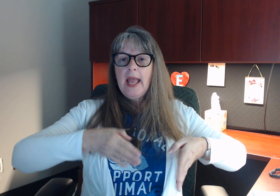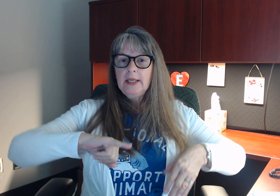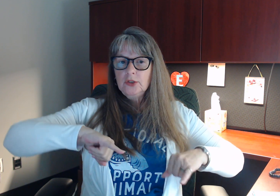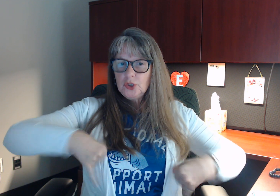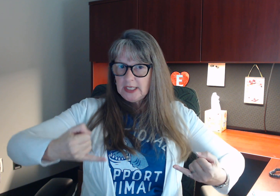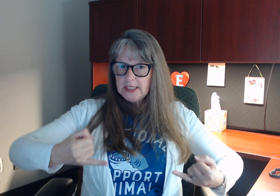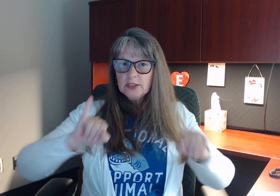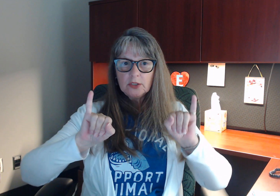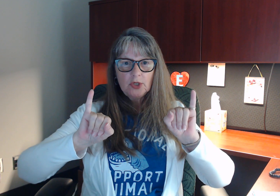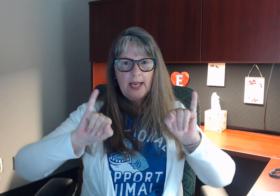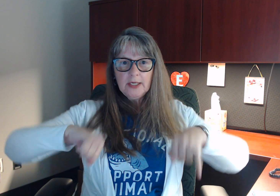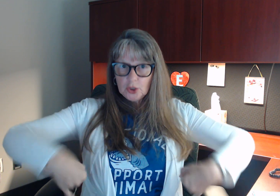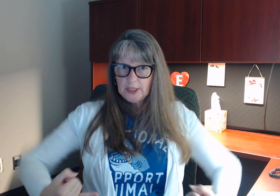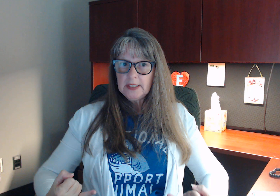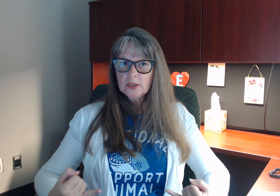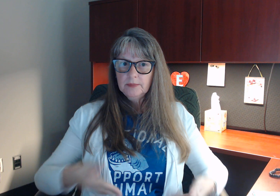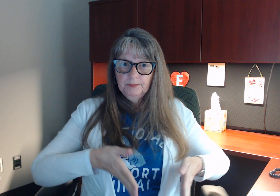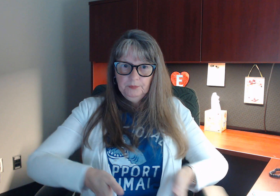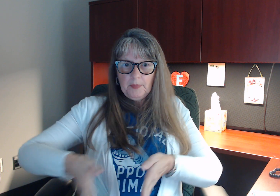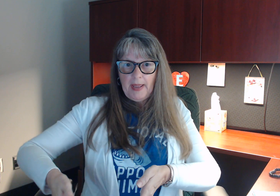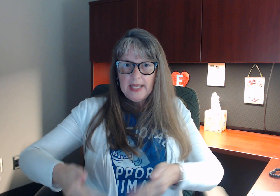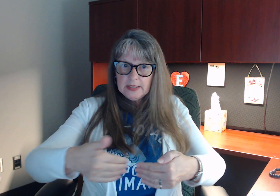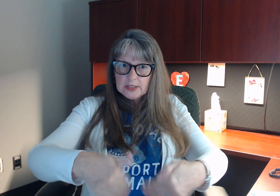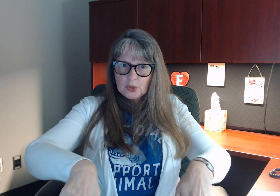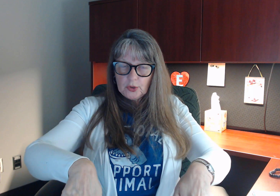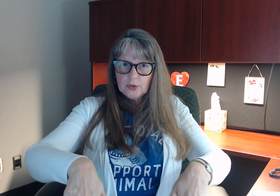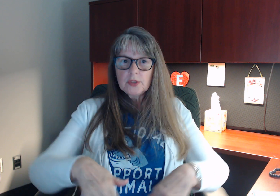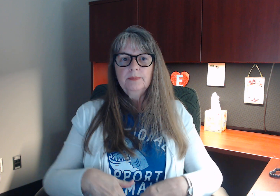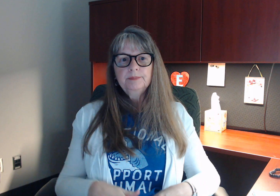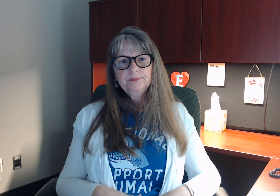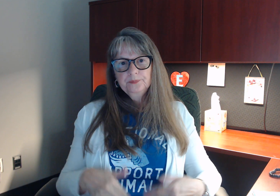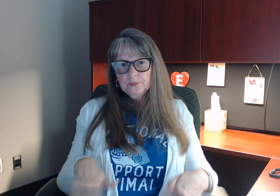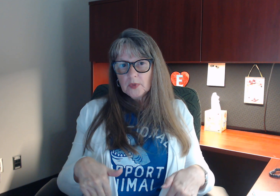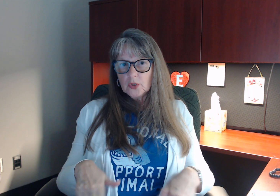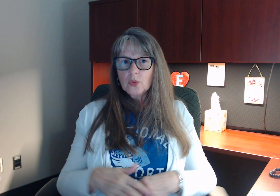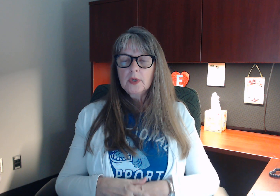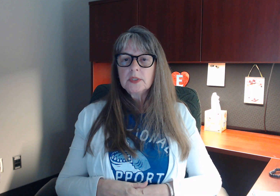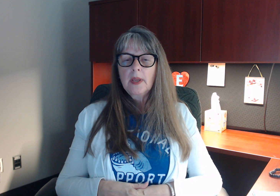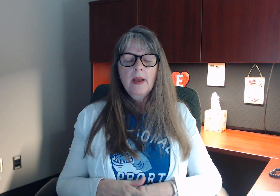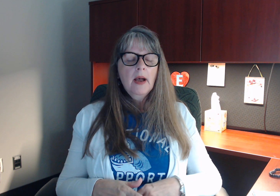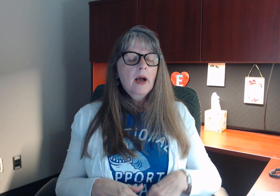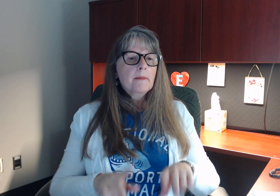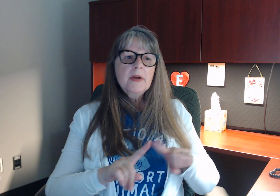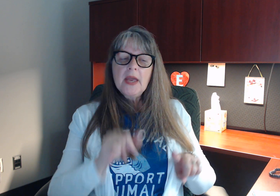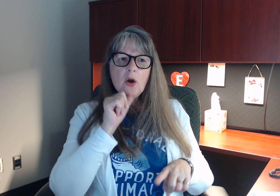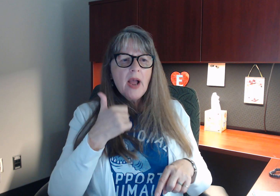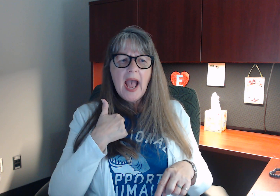and jeans, jeans, pants, skirts, shorts, but they don't